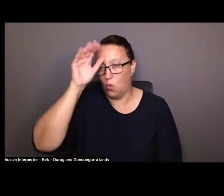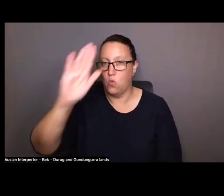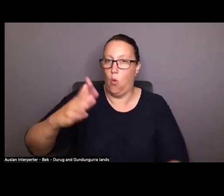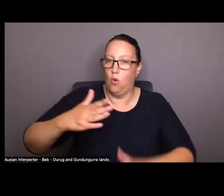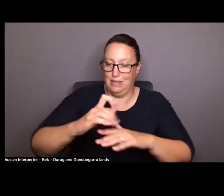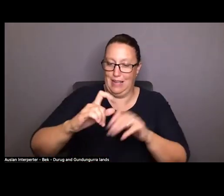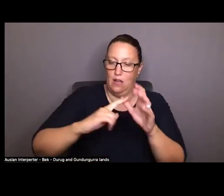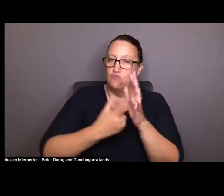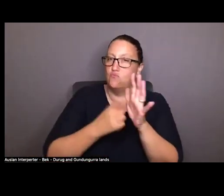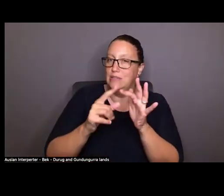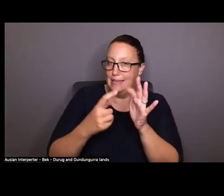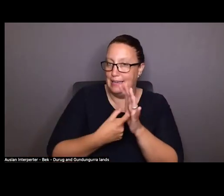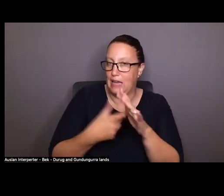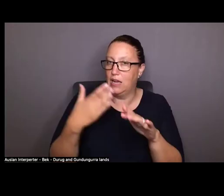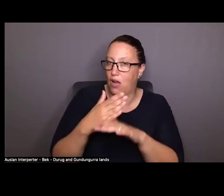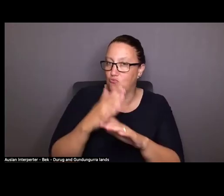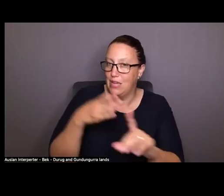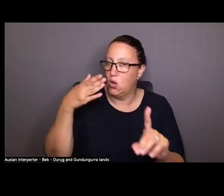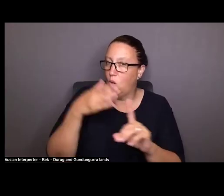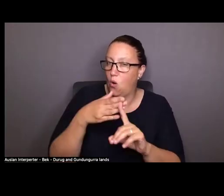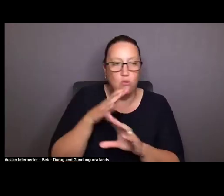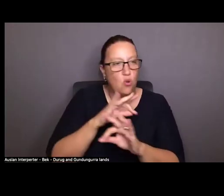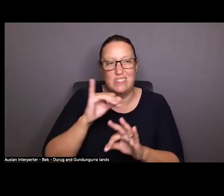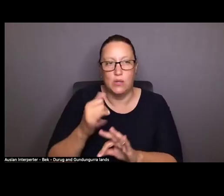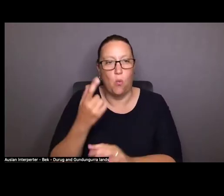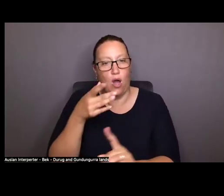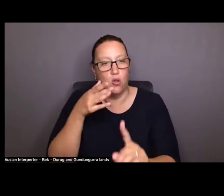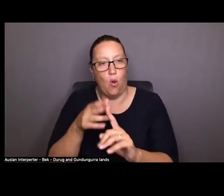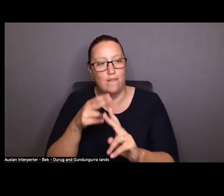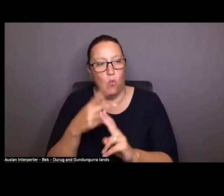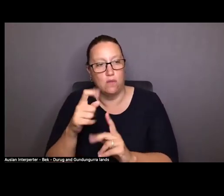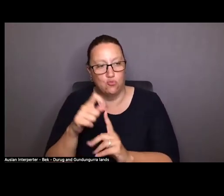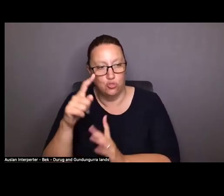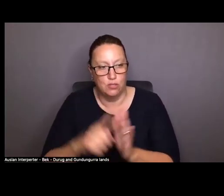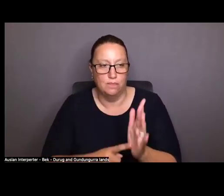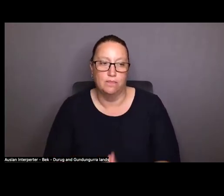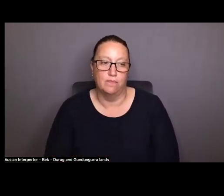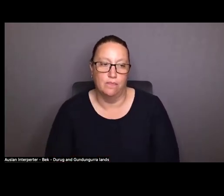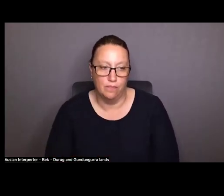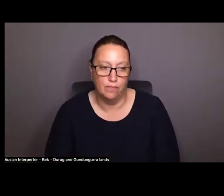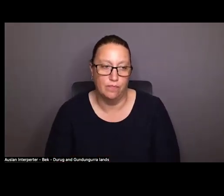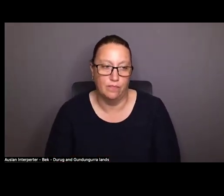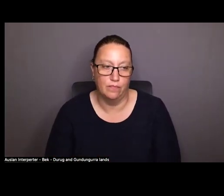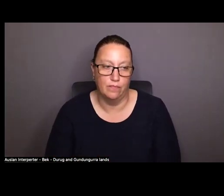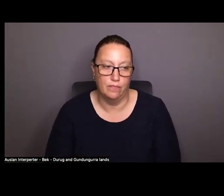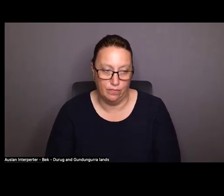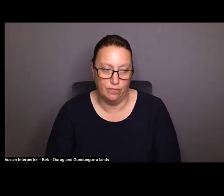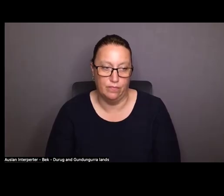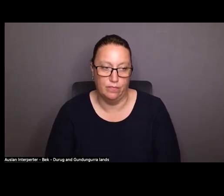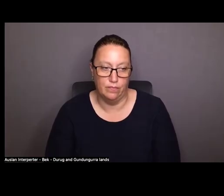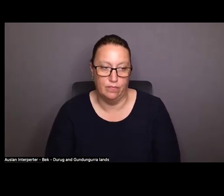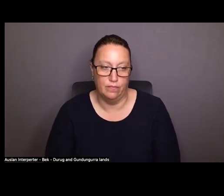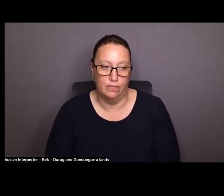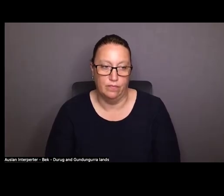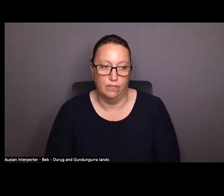necessarily one specific goal that you have to have one particular outcome. I hope that answers